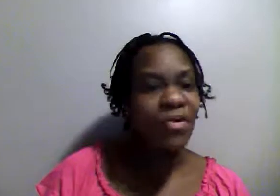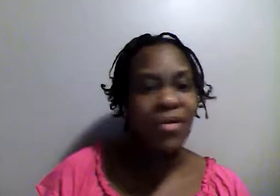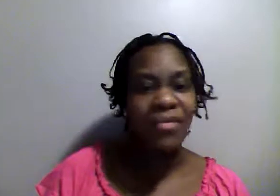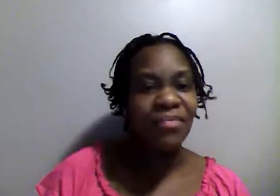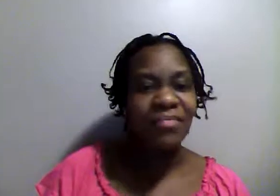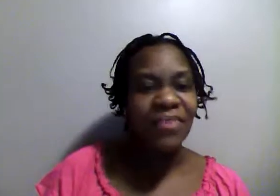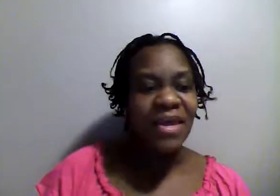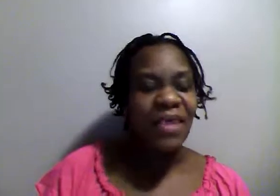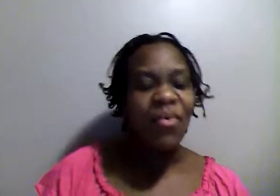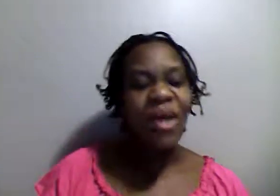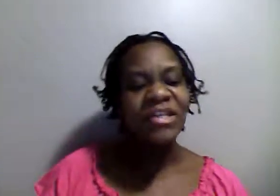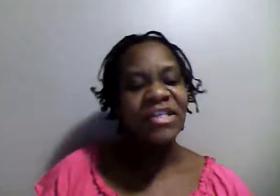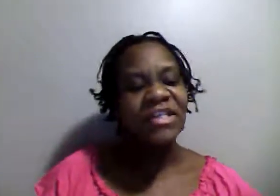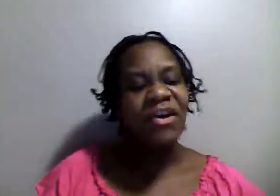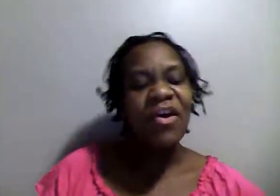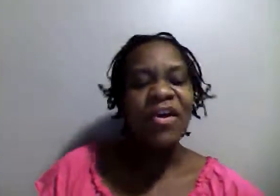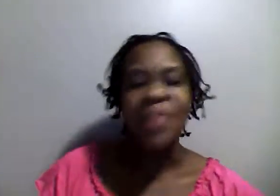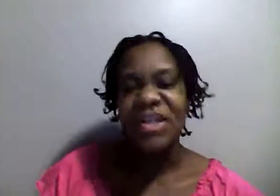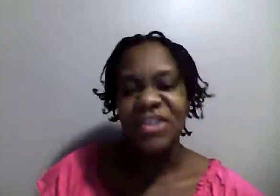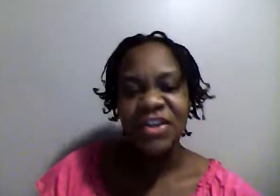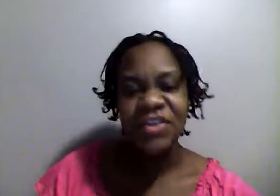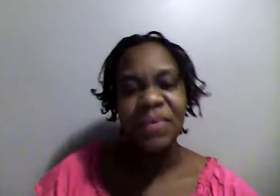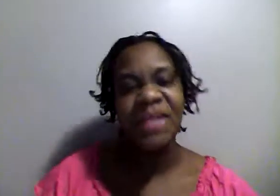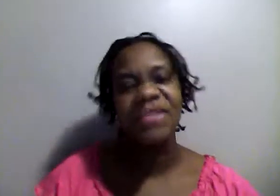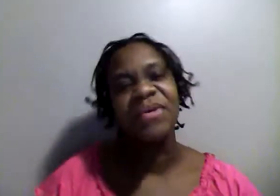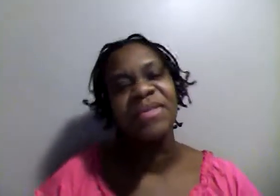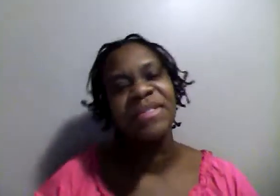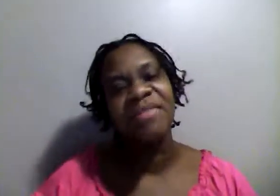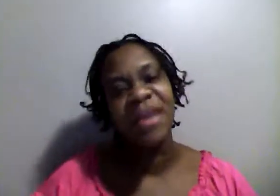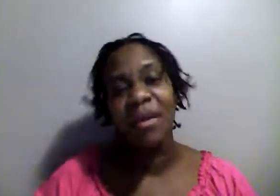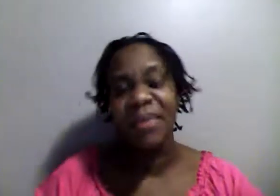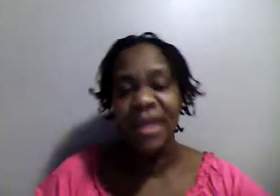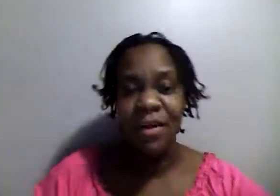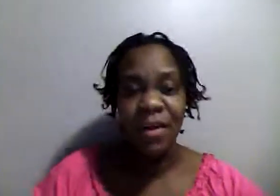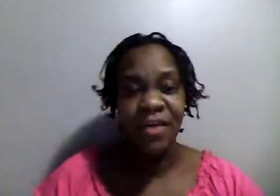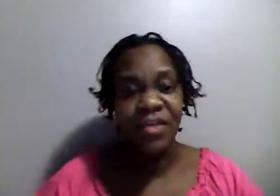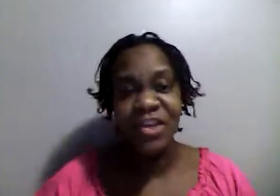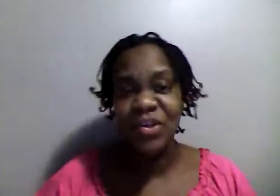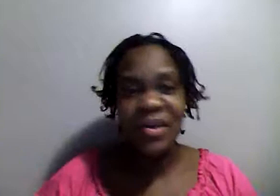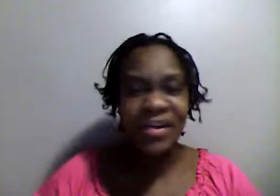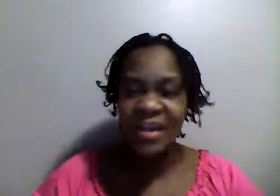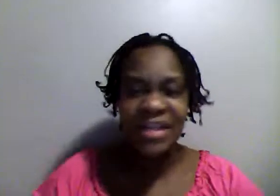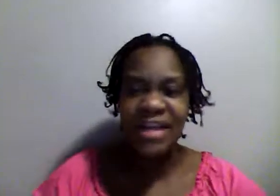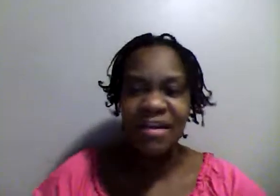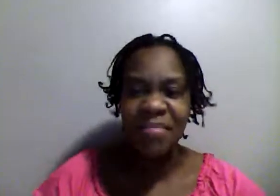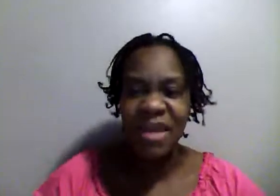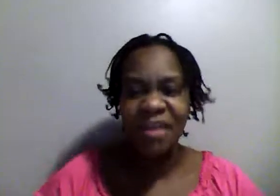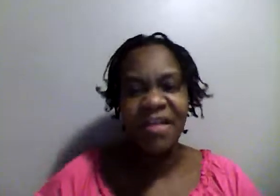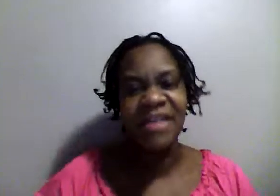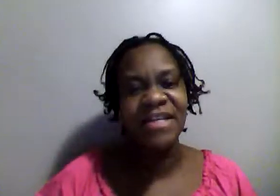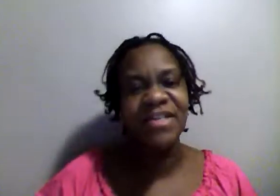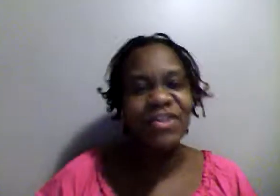No. Once your tomatoes develop yellow or green shoulder, it cannot be corrected. So